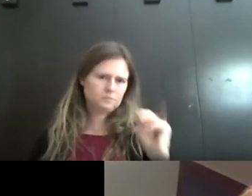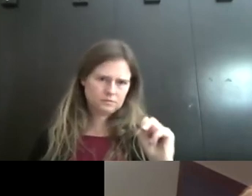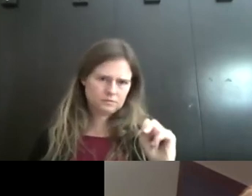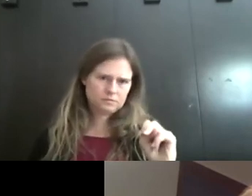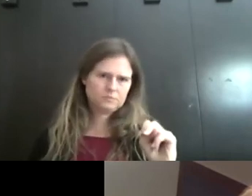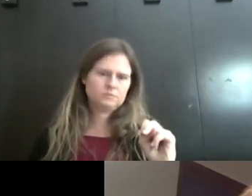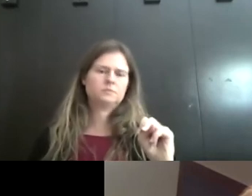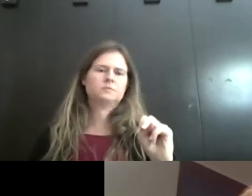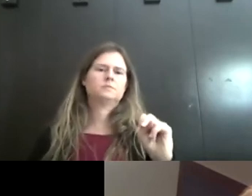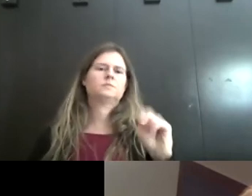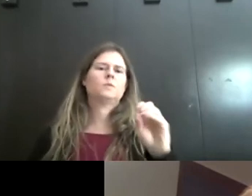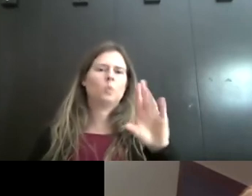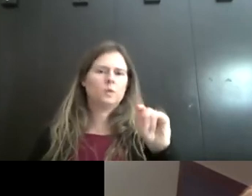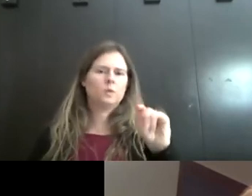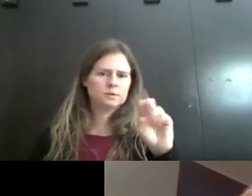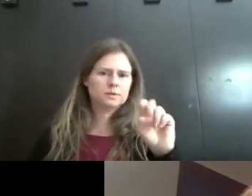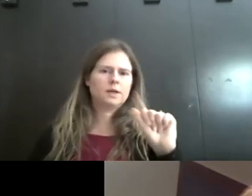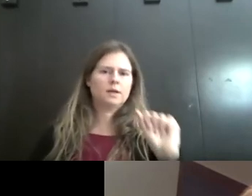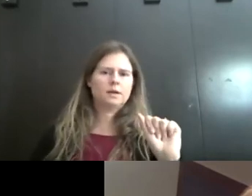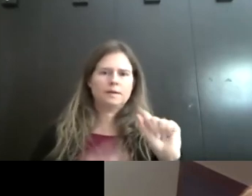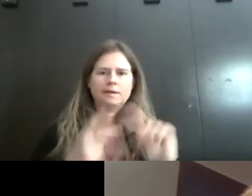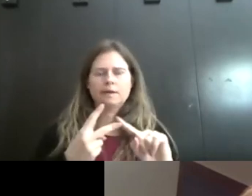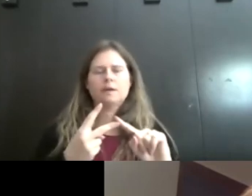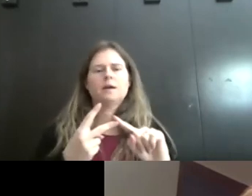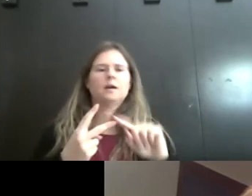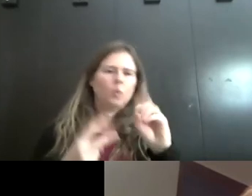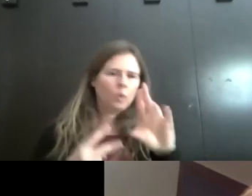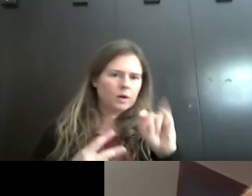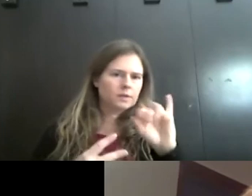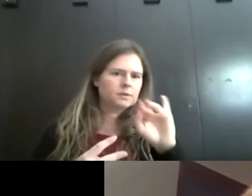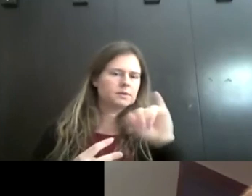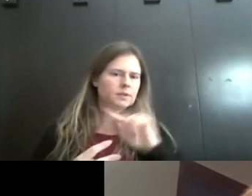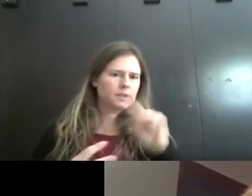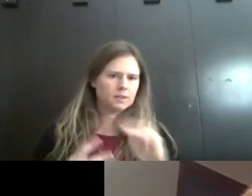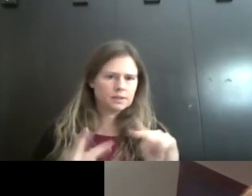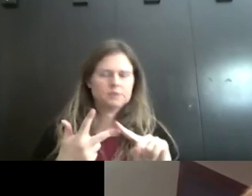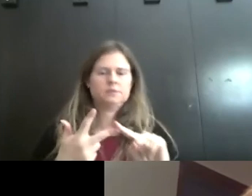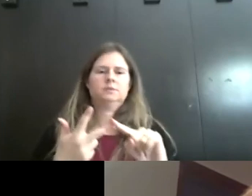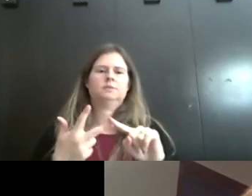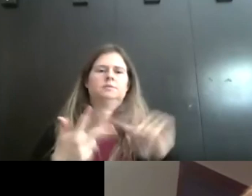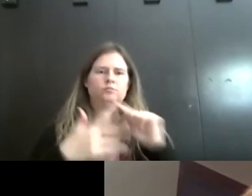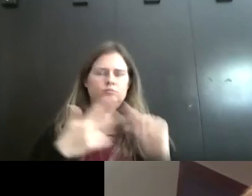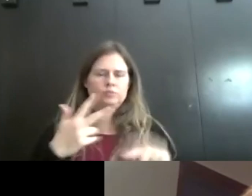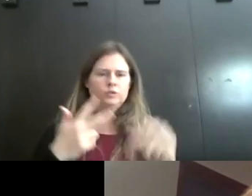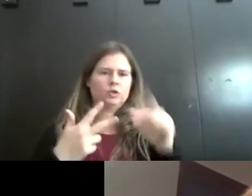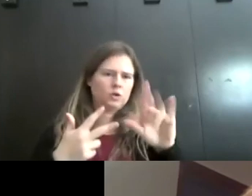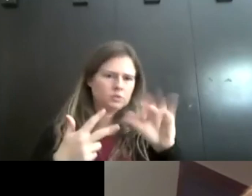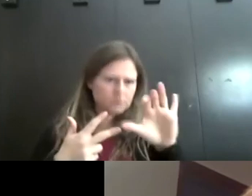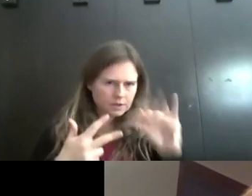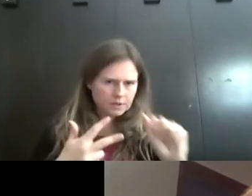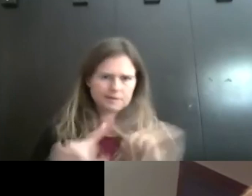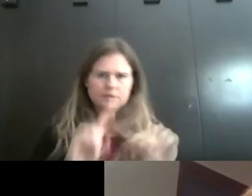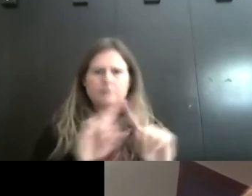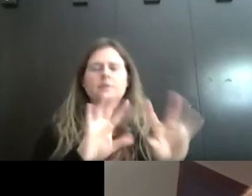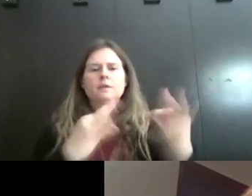the Ortiz family, the Garcia Cook families, they were all working there. And the mission priests in 1870 gave